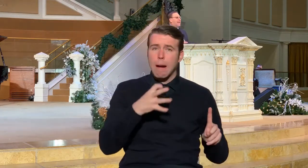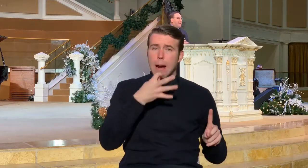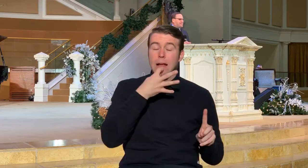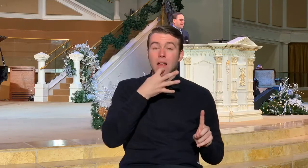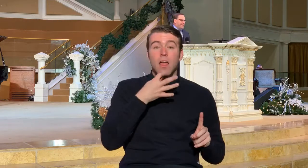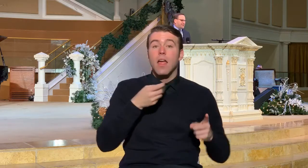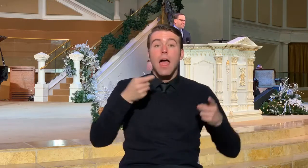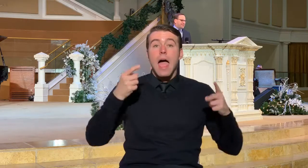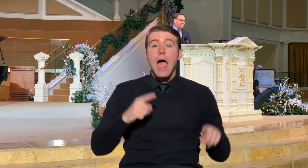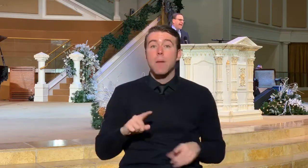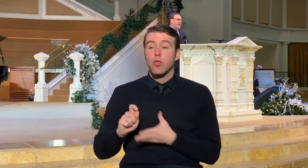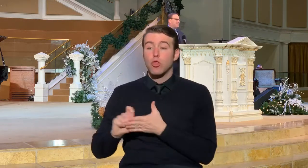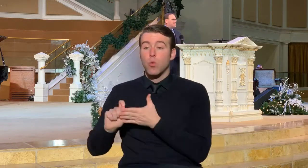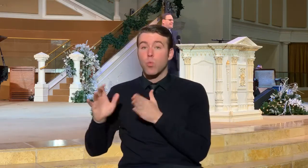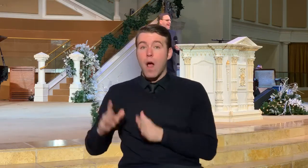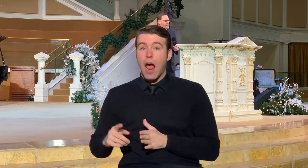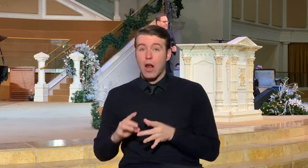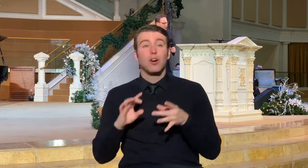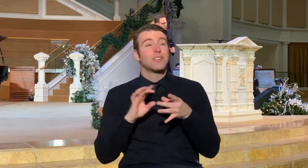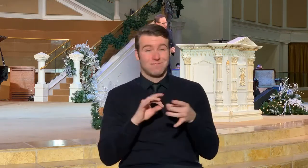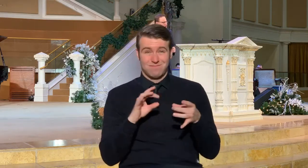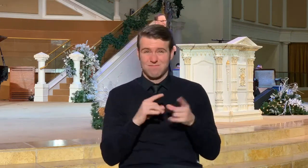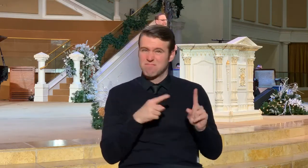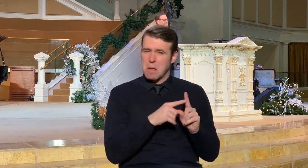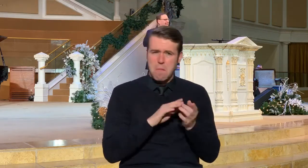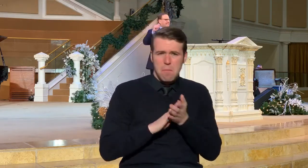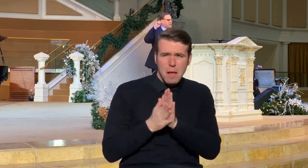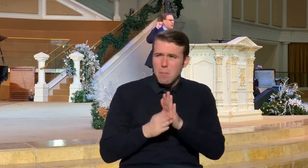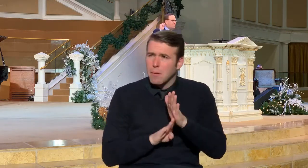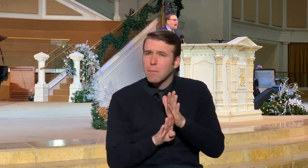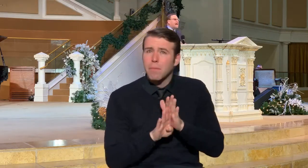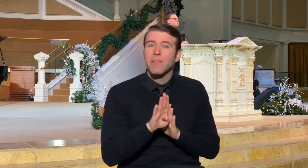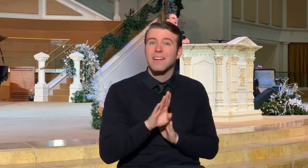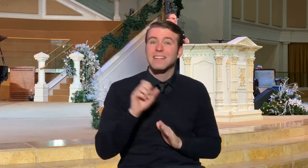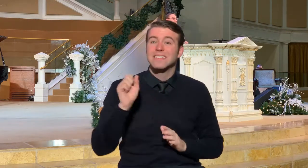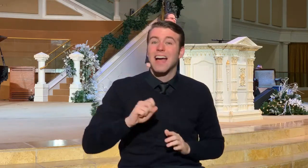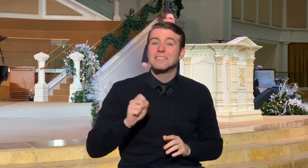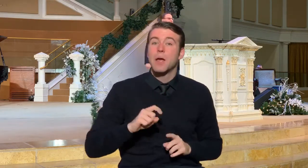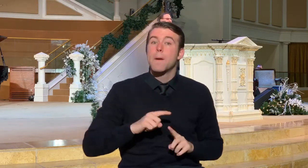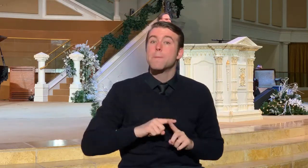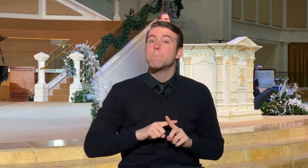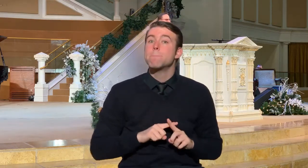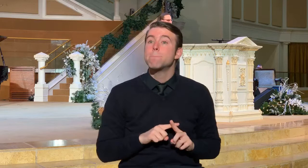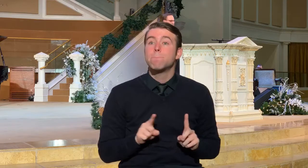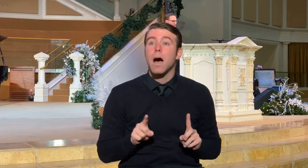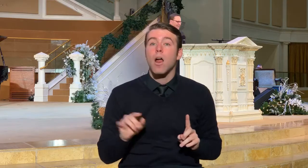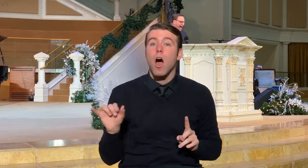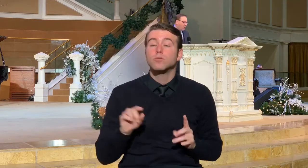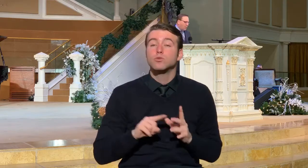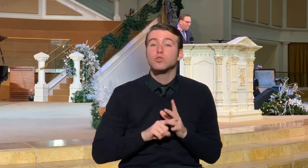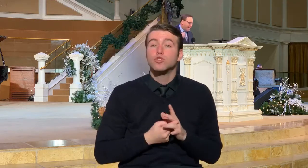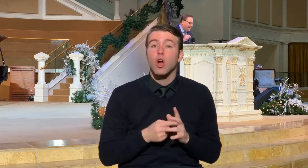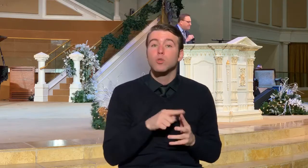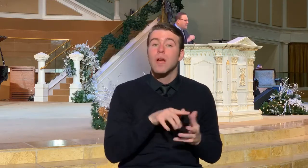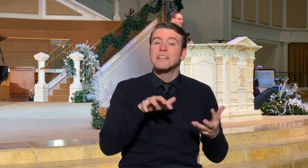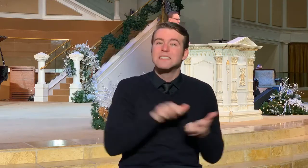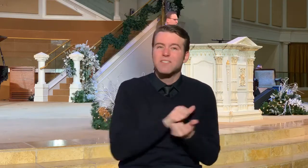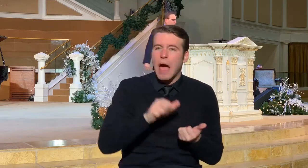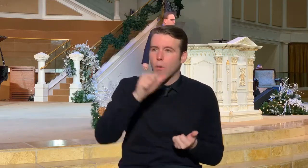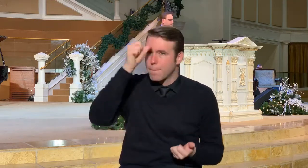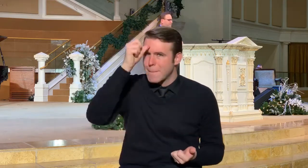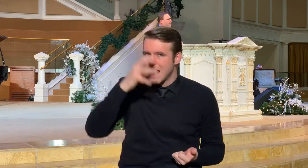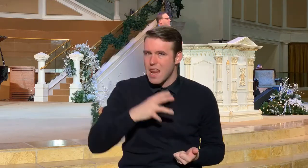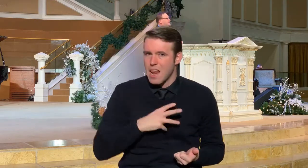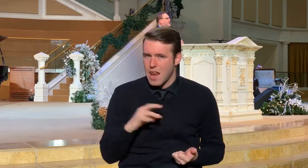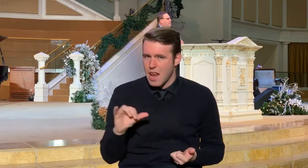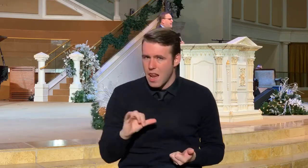writer of the Lamentations sang the sad song that said so much that he began to devour men. He